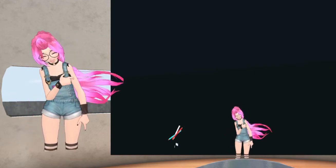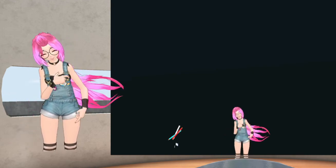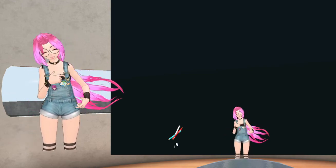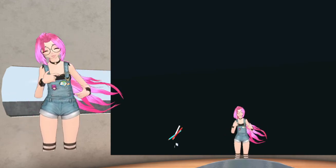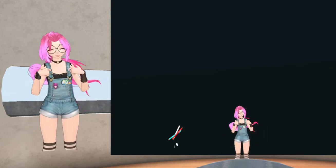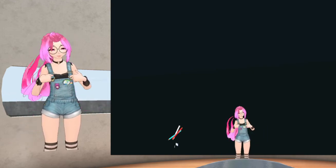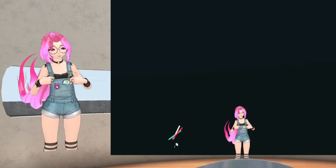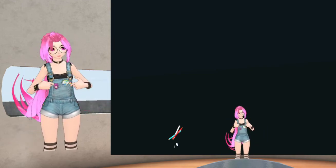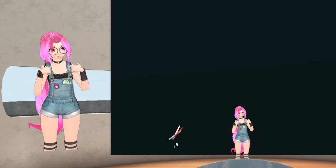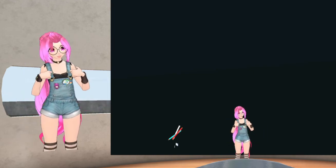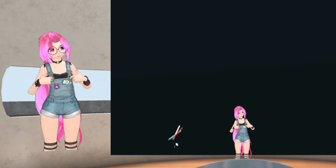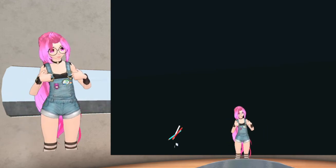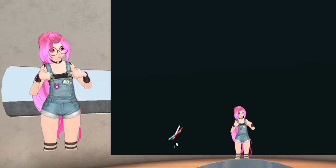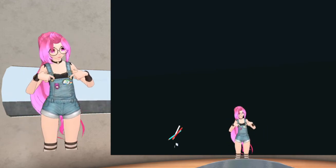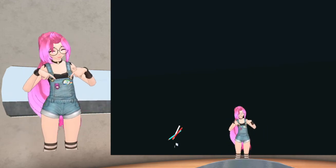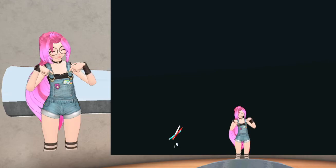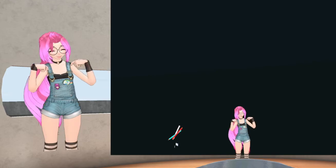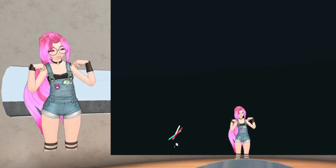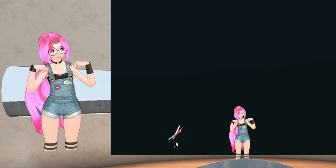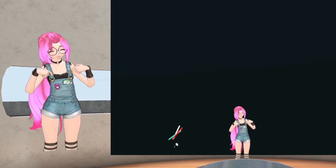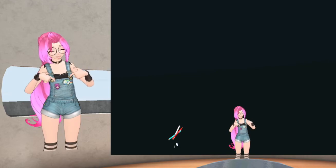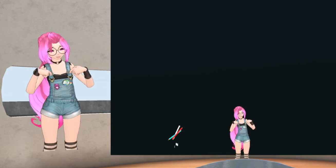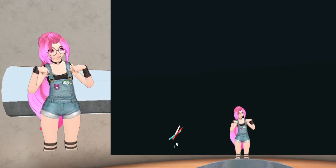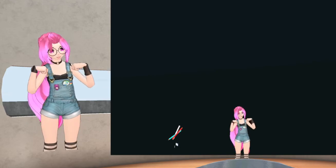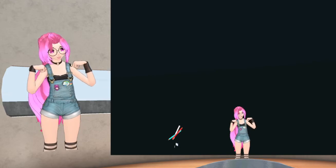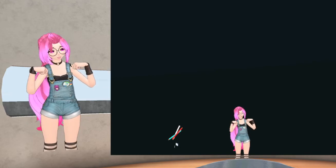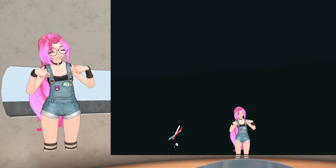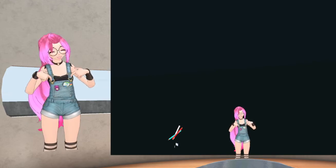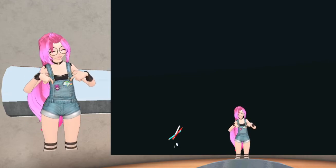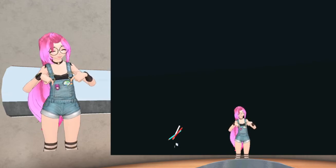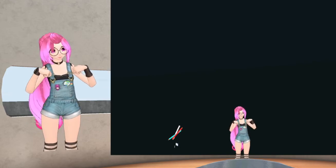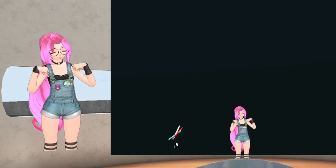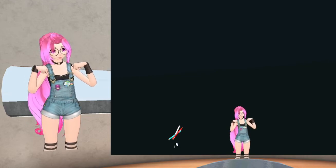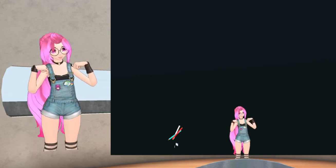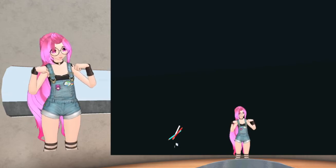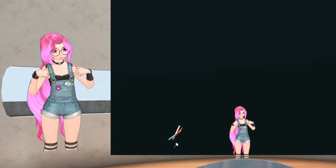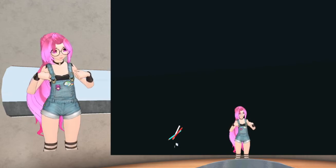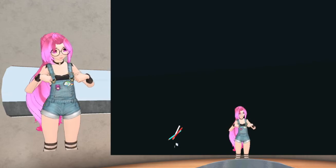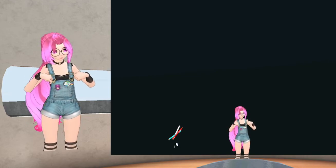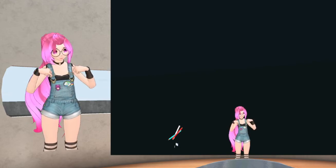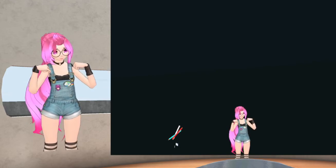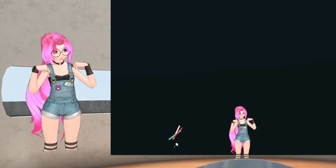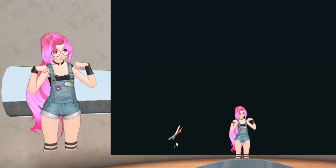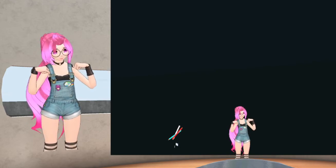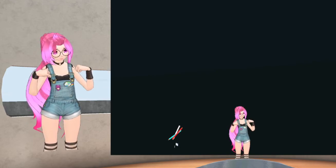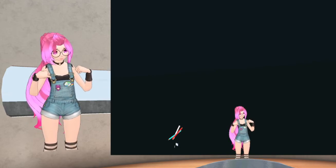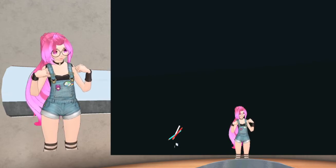sign straps, thin straps. Yeah.